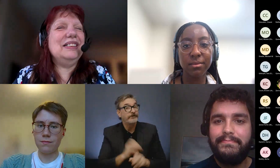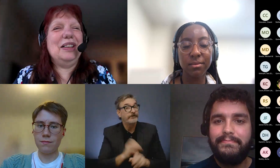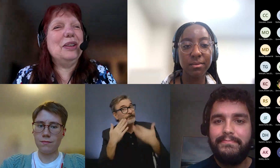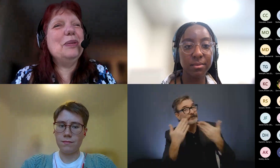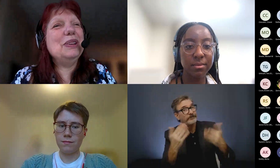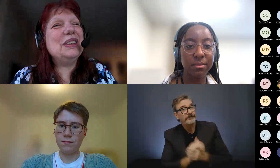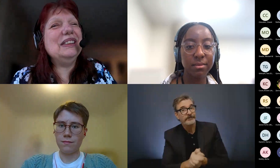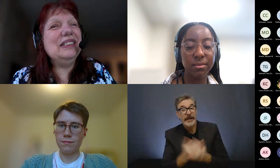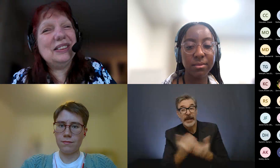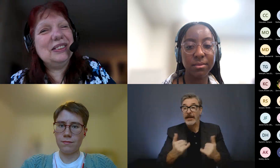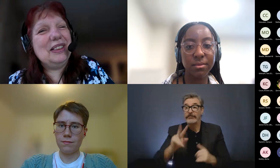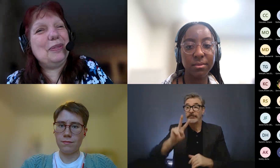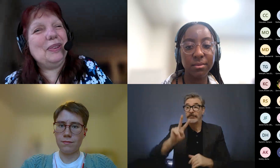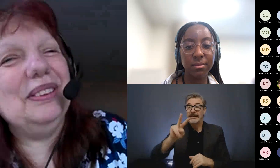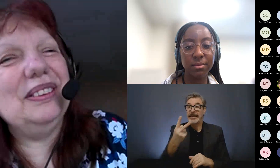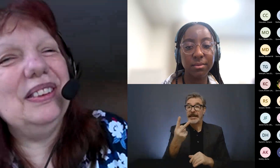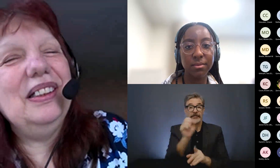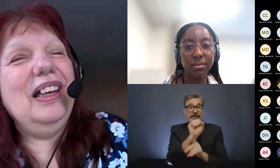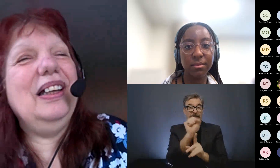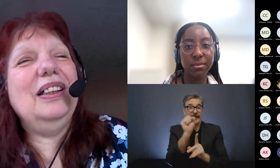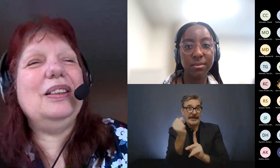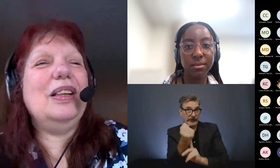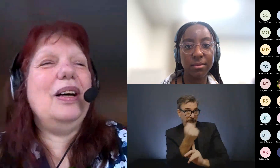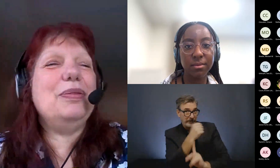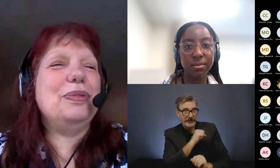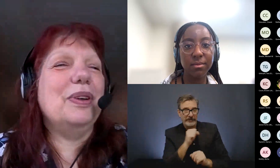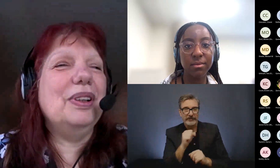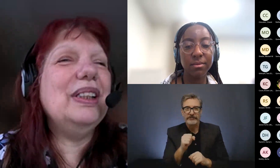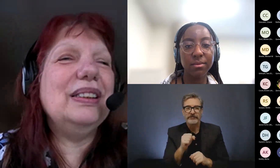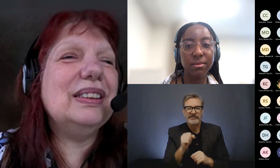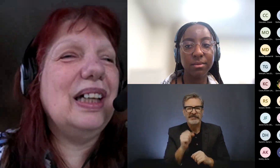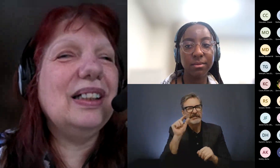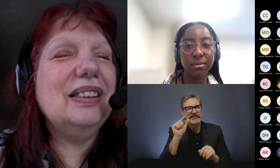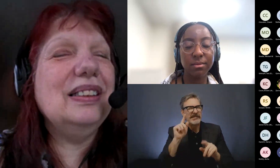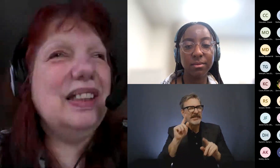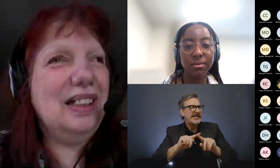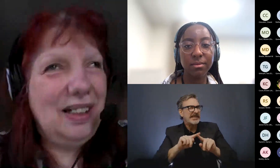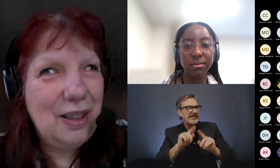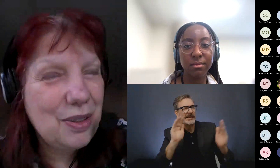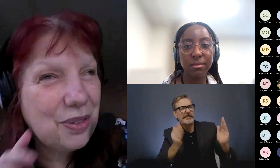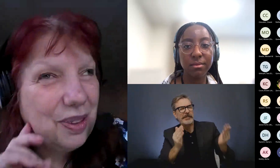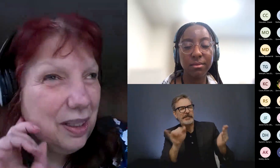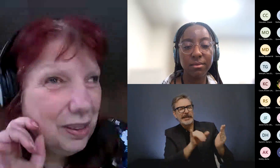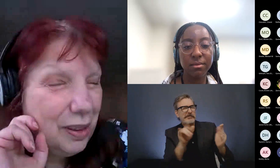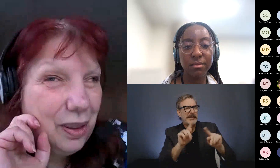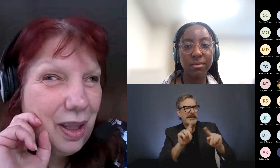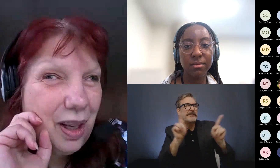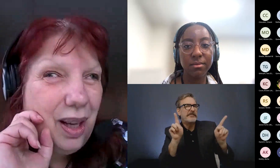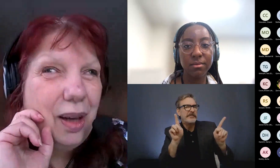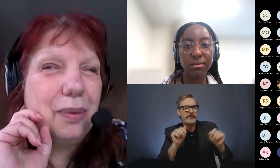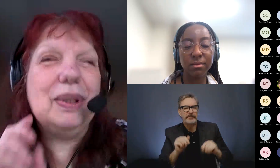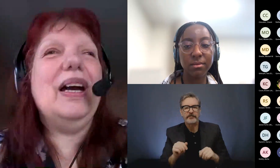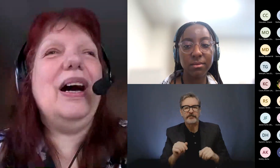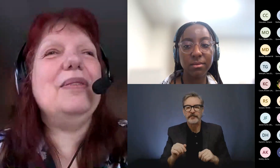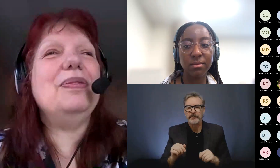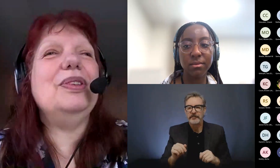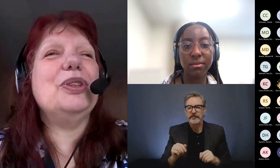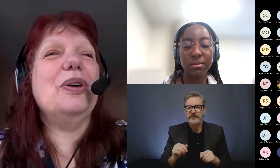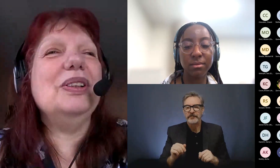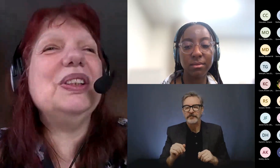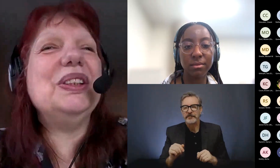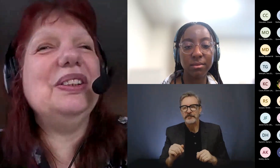second scenario, which is a little different. And for that second scenario, we